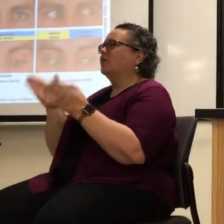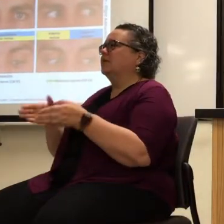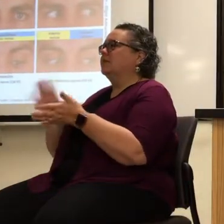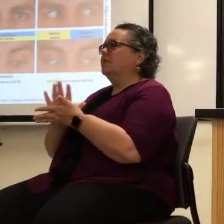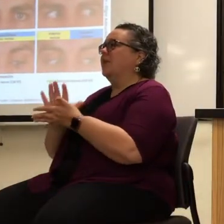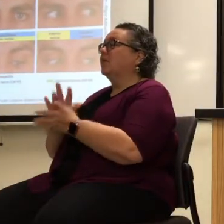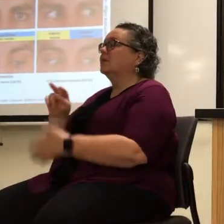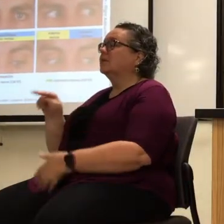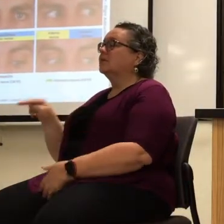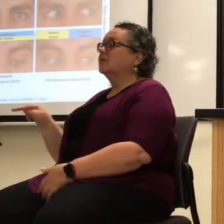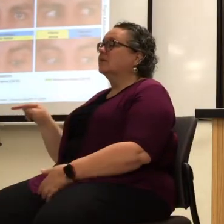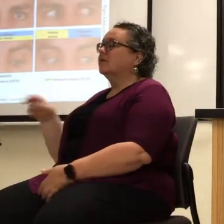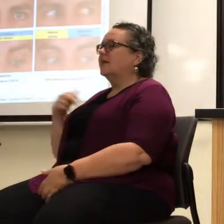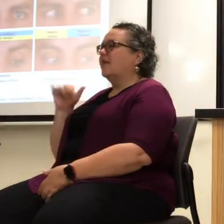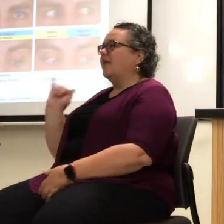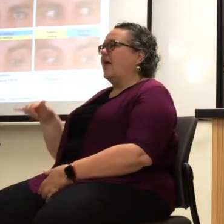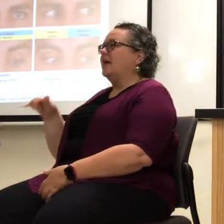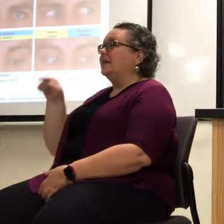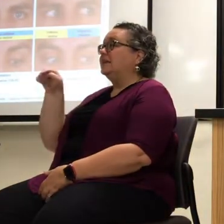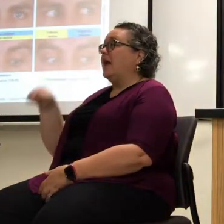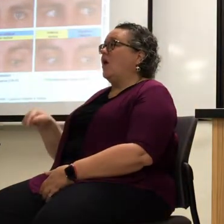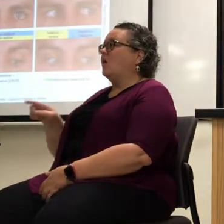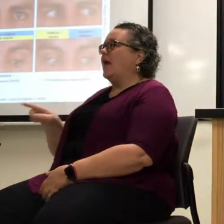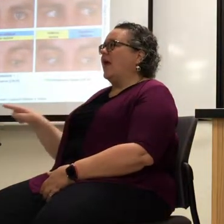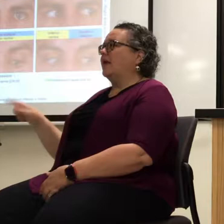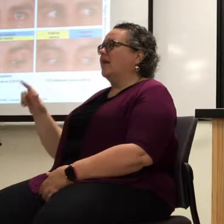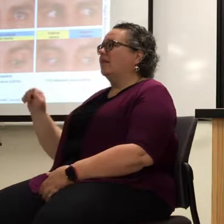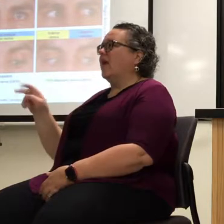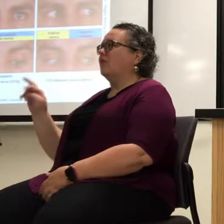say, look down and laterally.